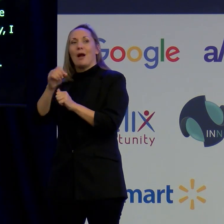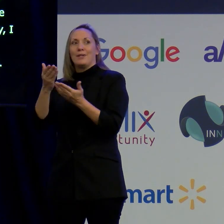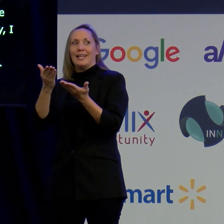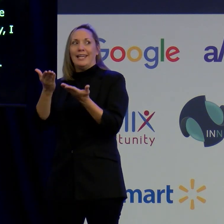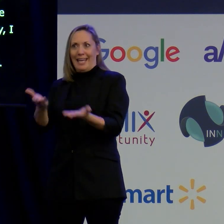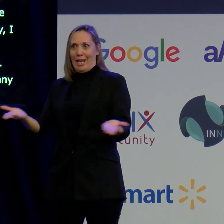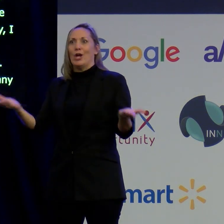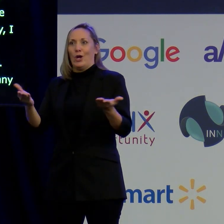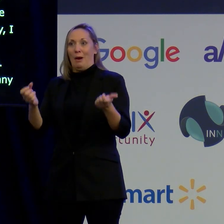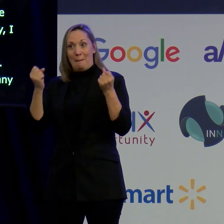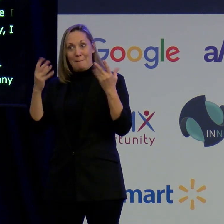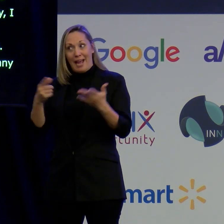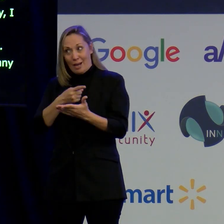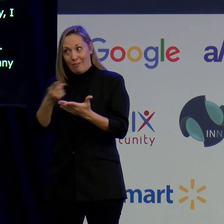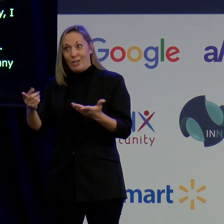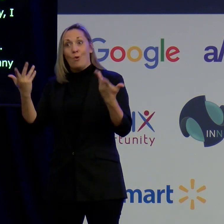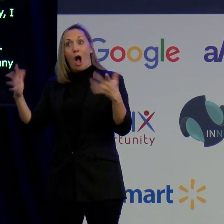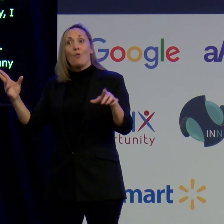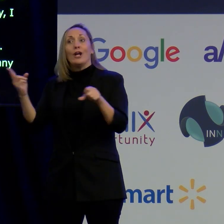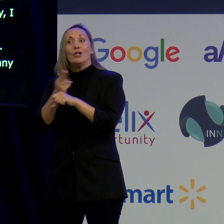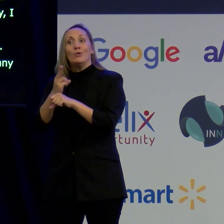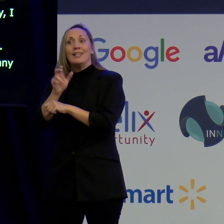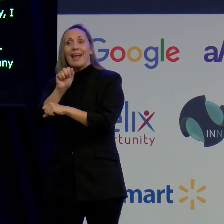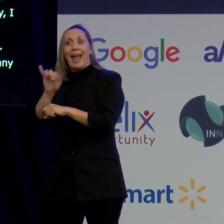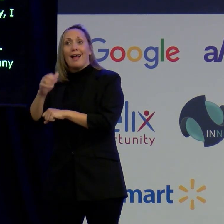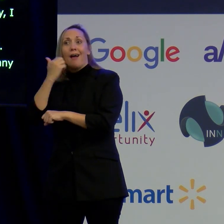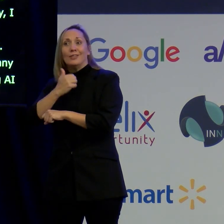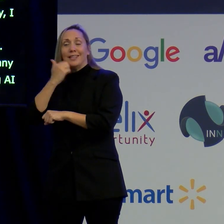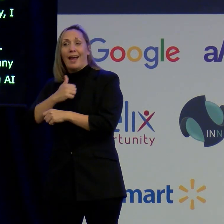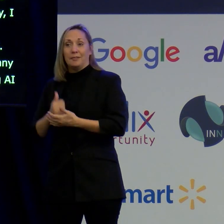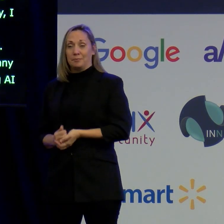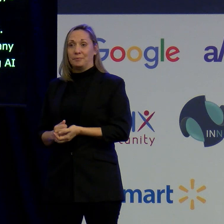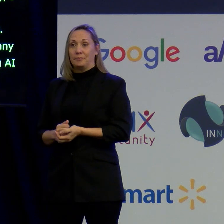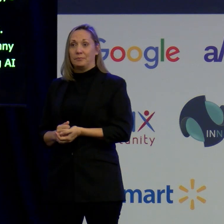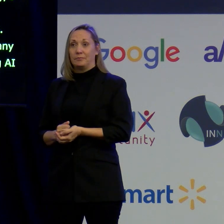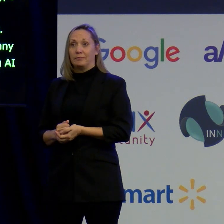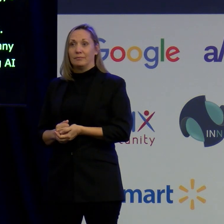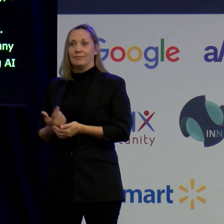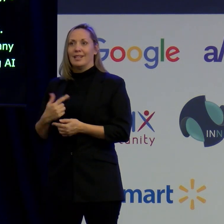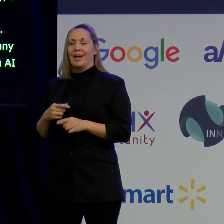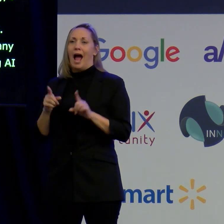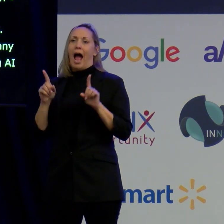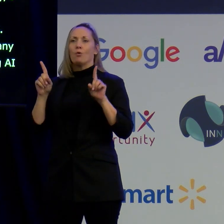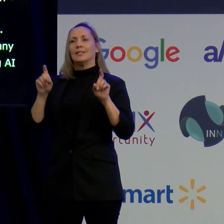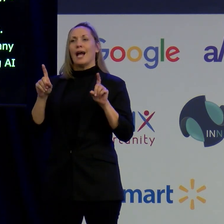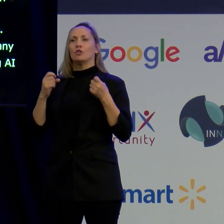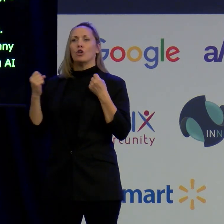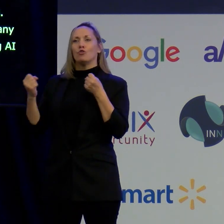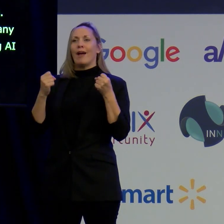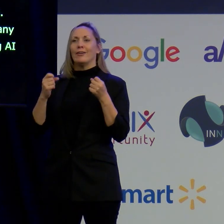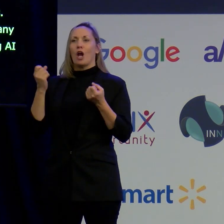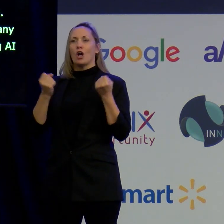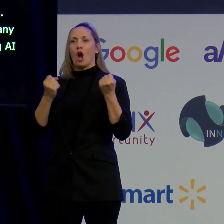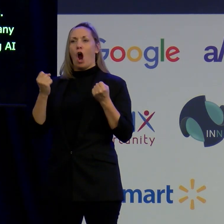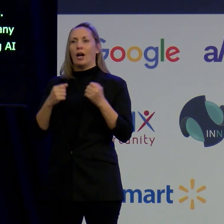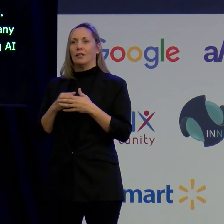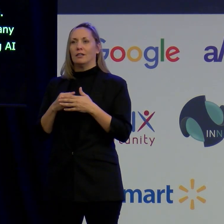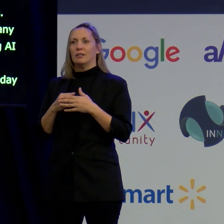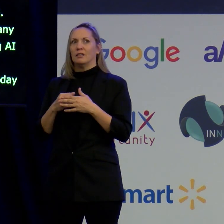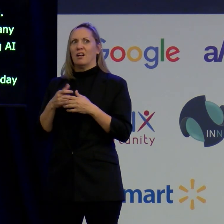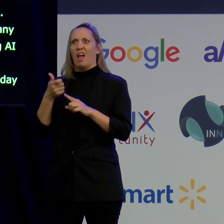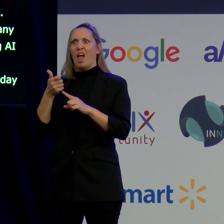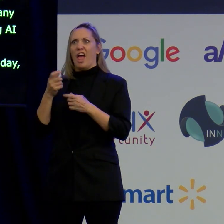many of you, are using AI in your everyday life. I was test driving a car the other day, and it was